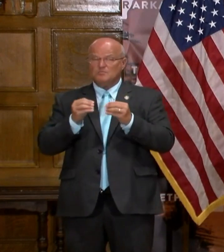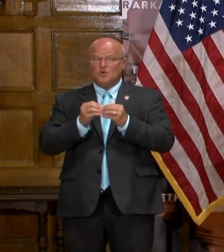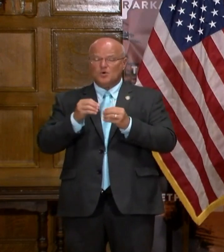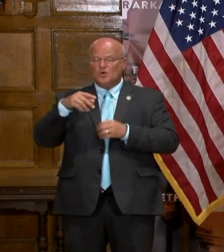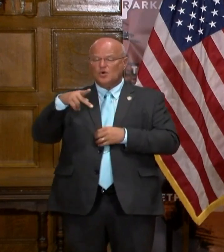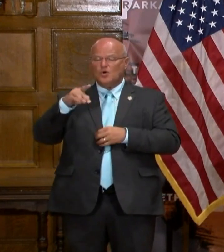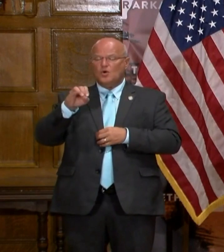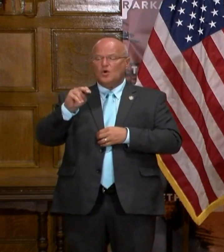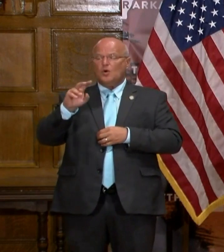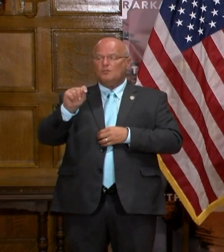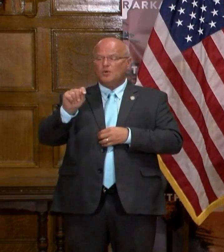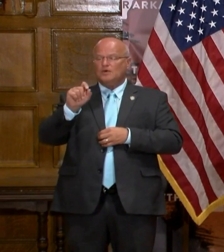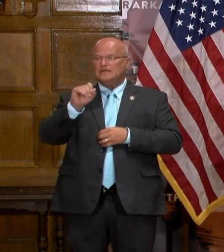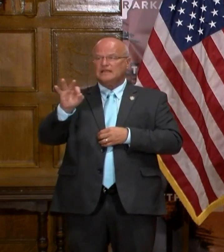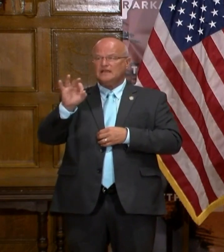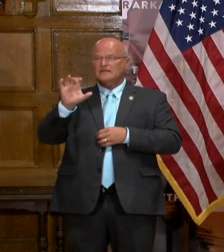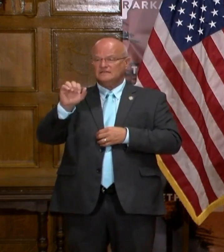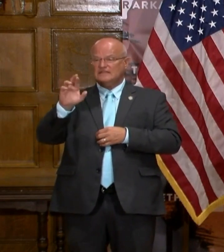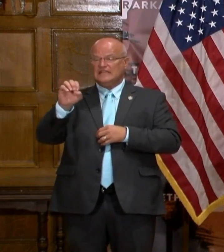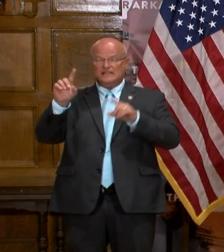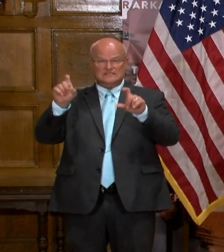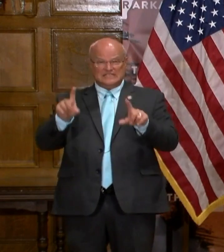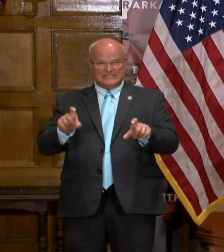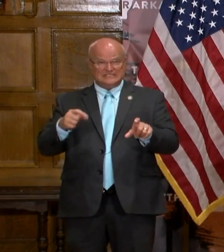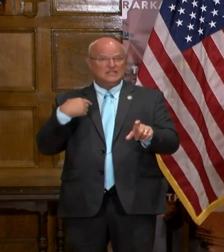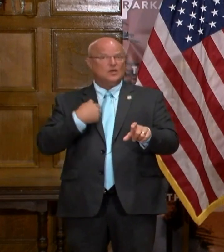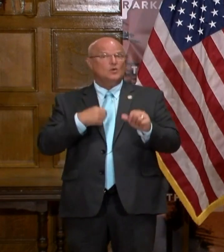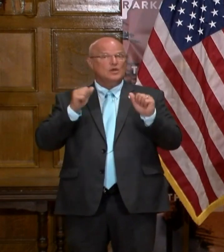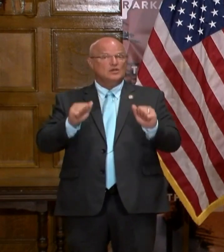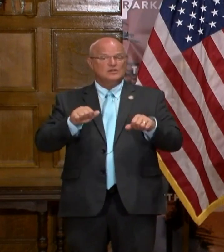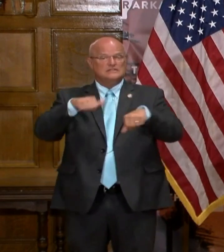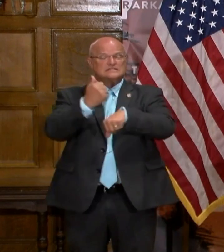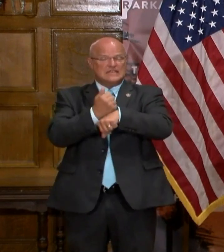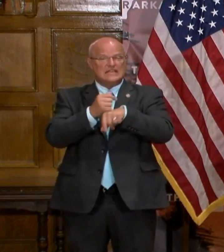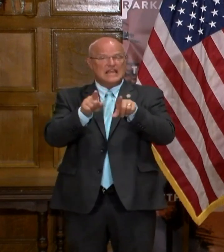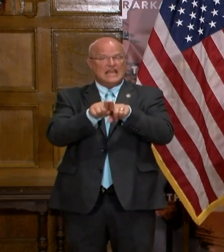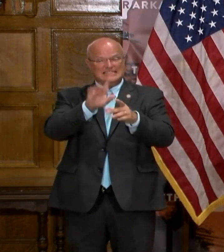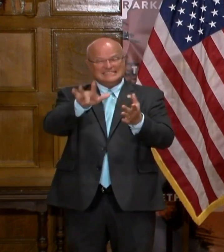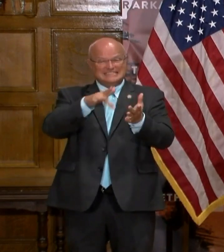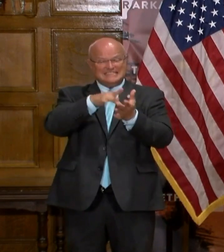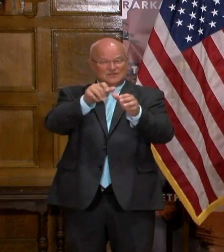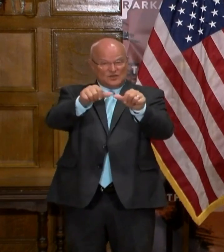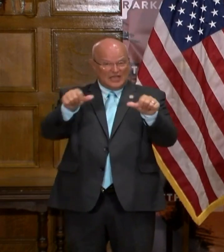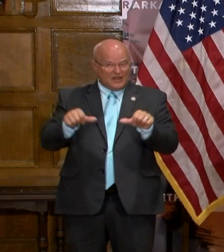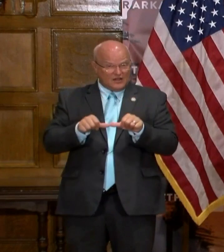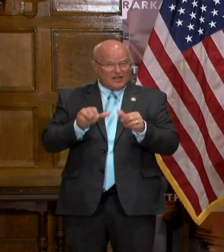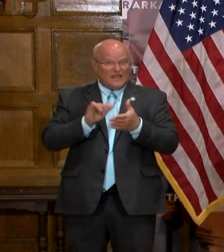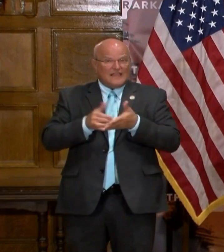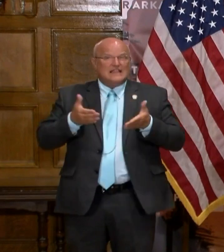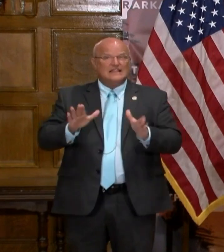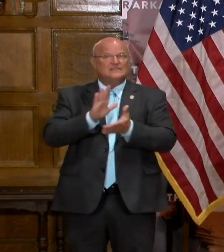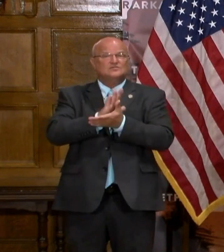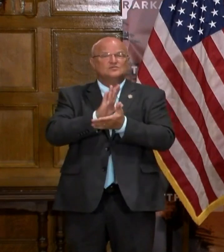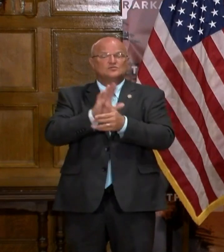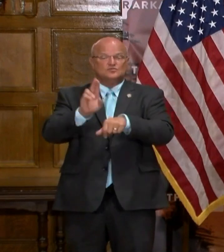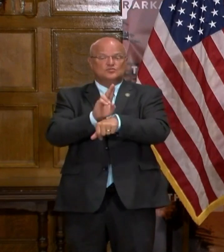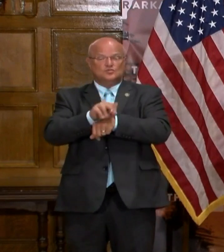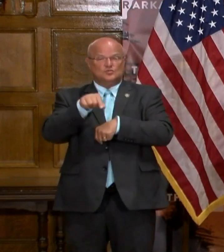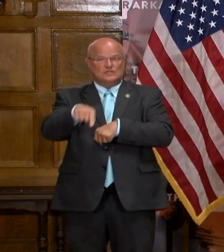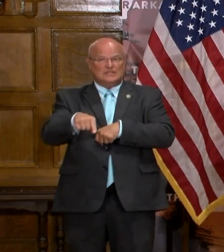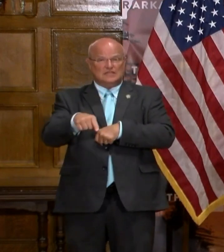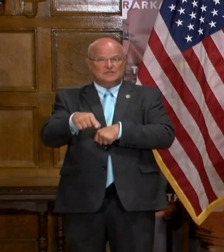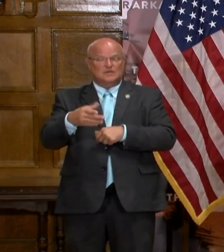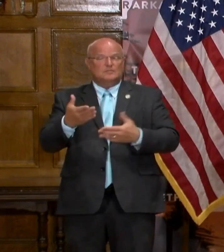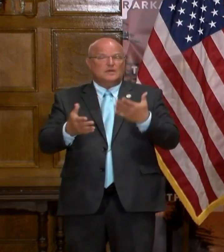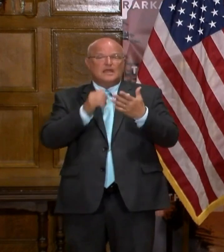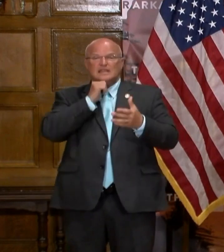point-of-care testing, that we could set point-of-care testing at a central area, which allows the schools to use them, maybe